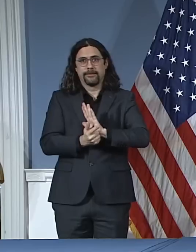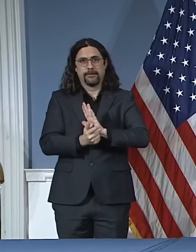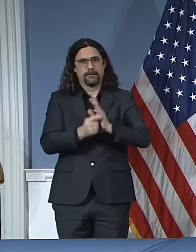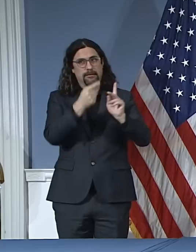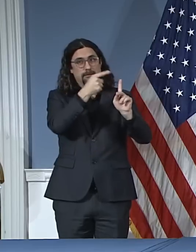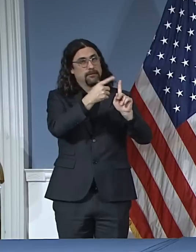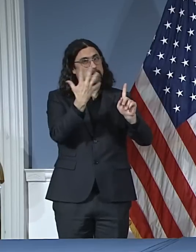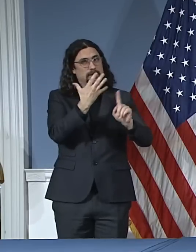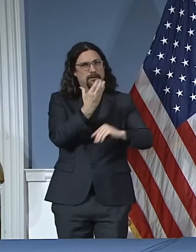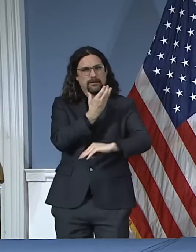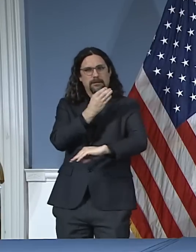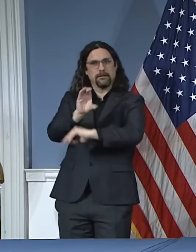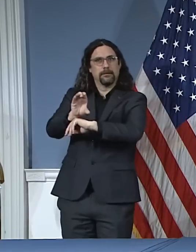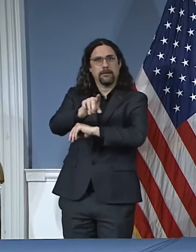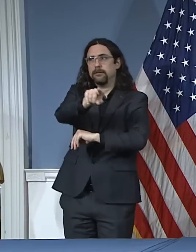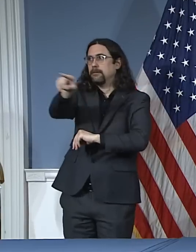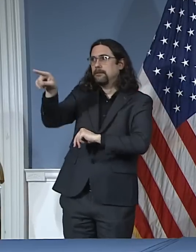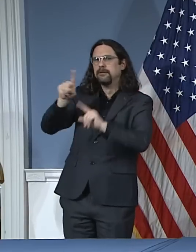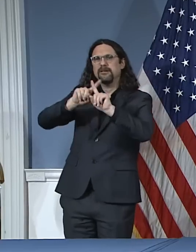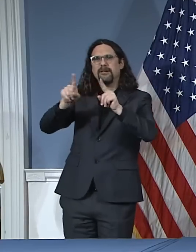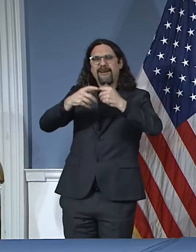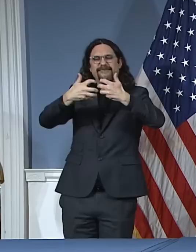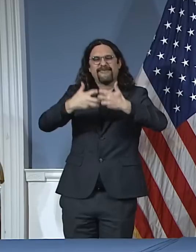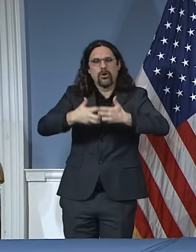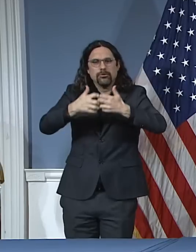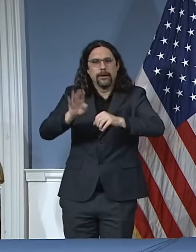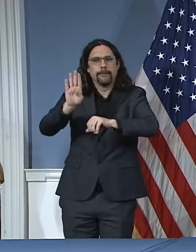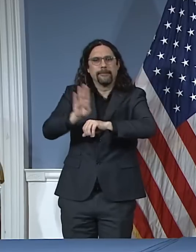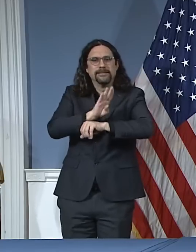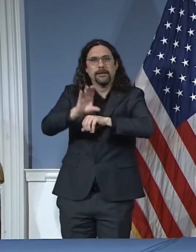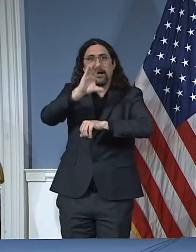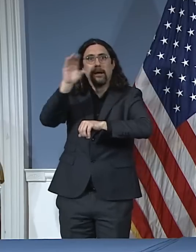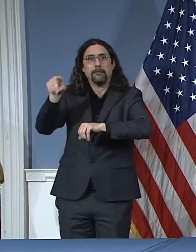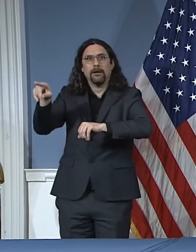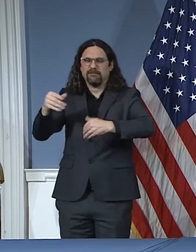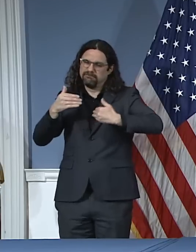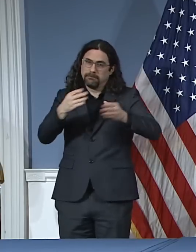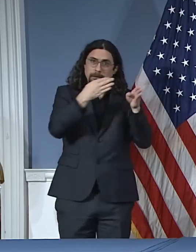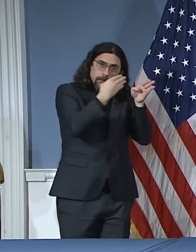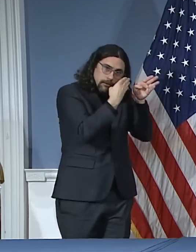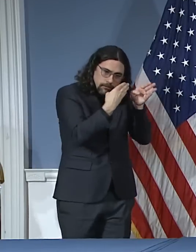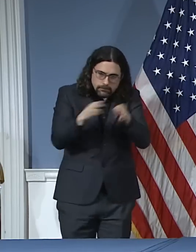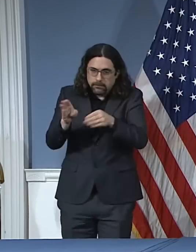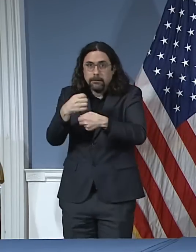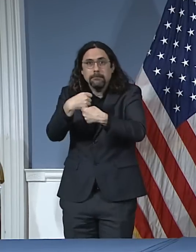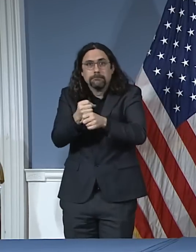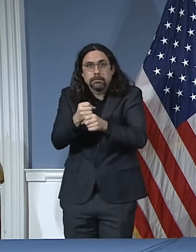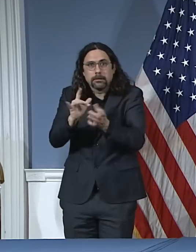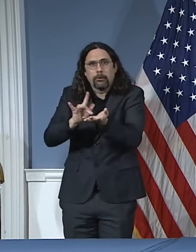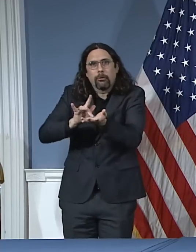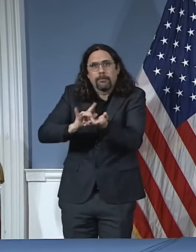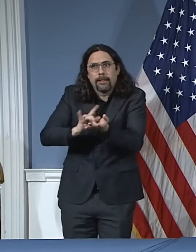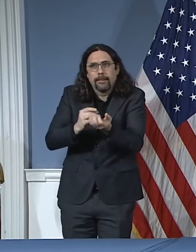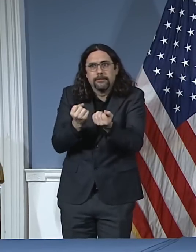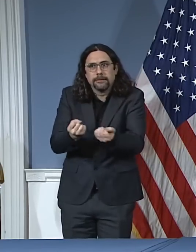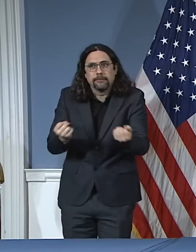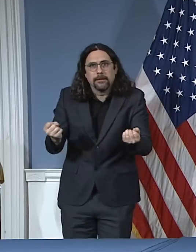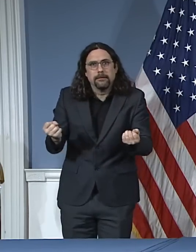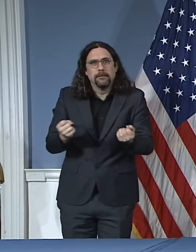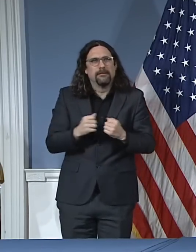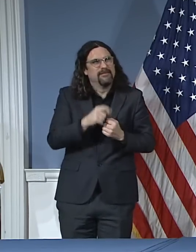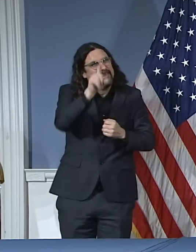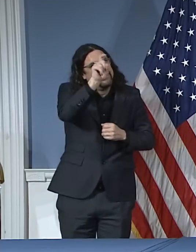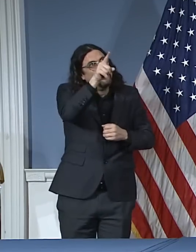needed most, starting with ventilators, but to ensure that they will be distributed to where the need is greatest here in New York and other key parts of the